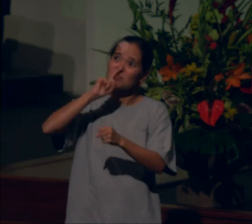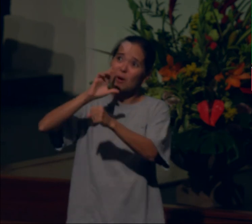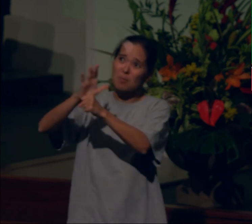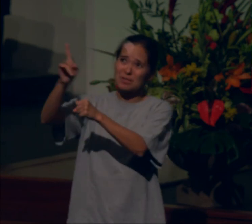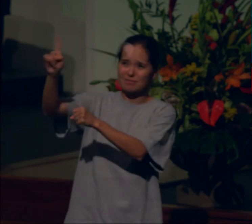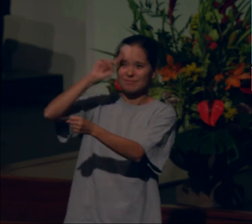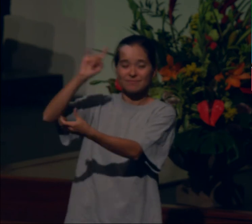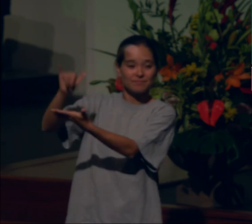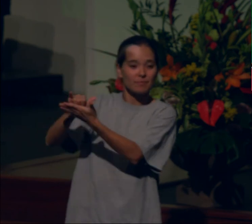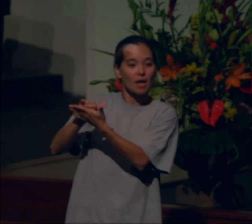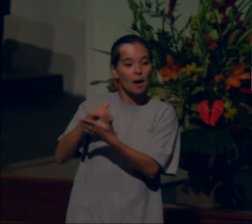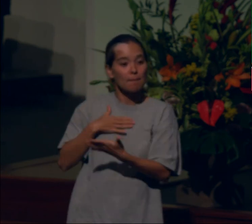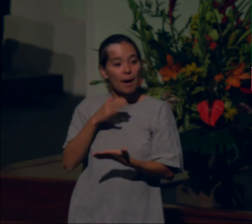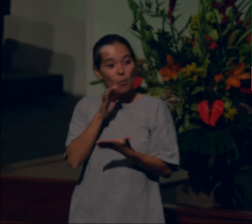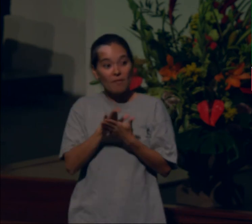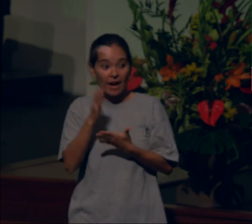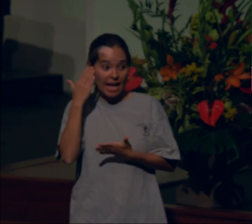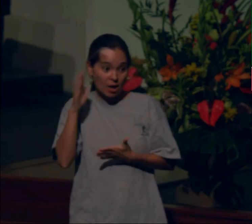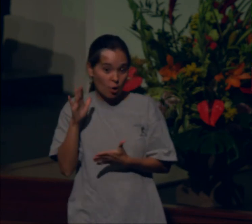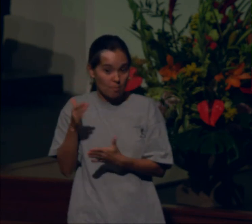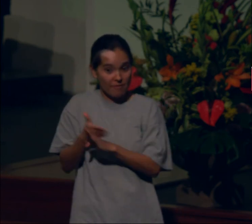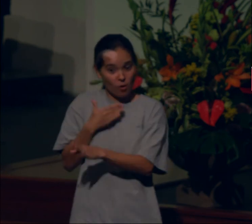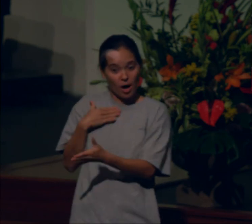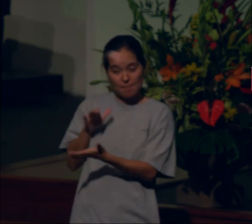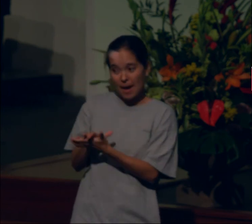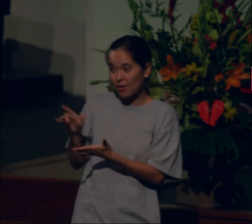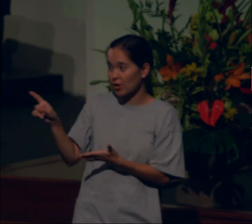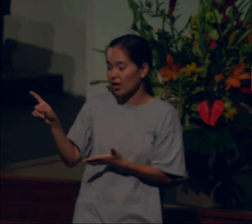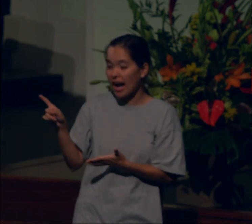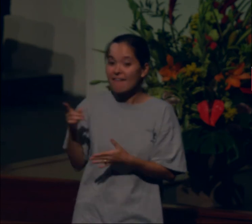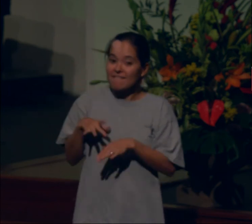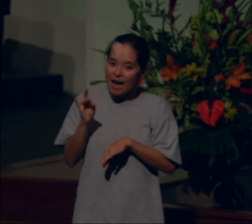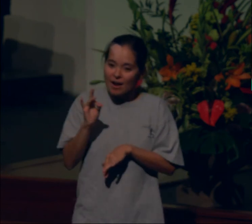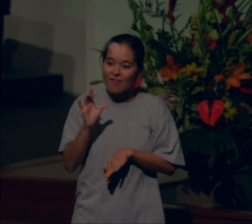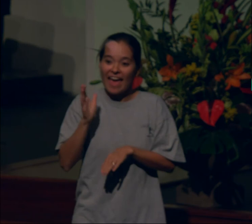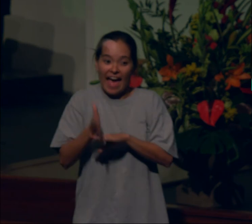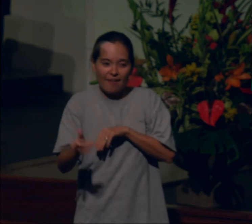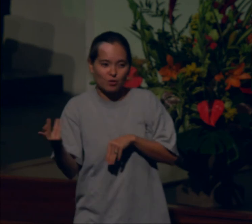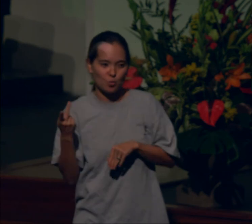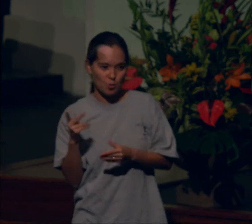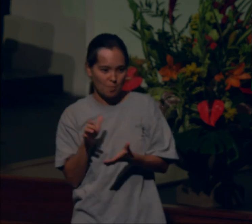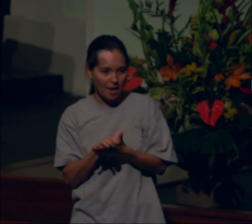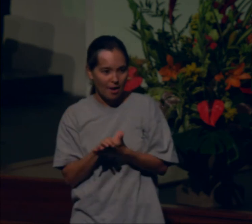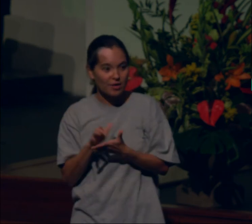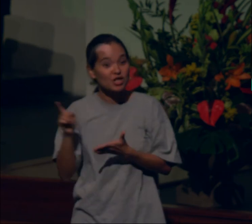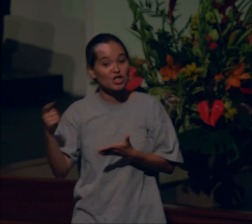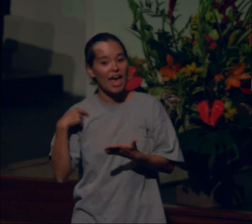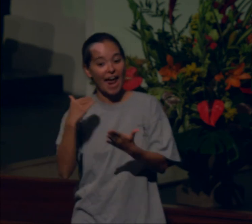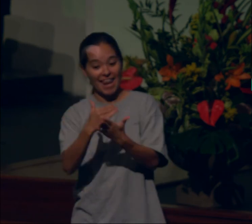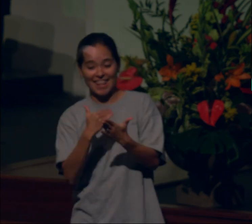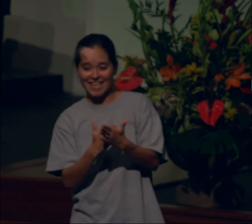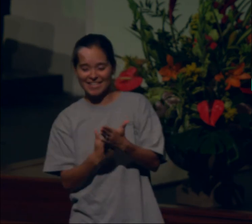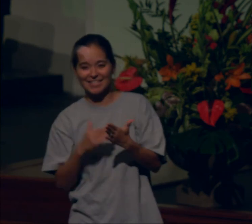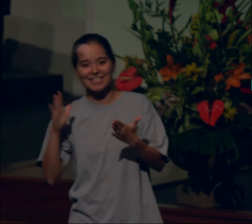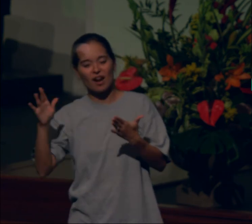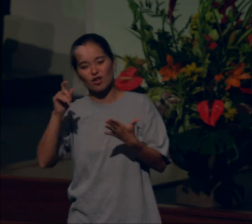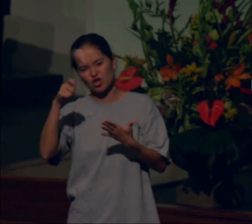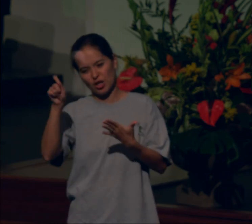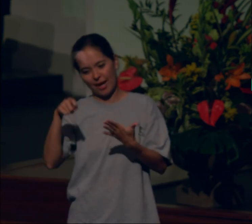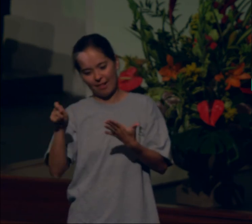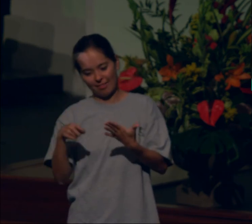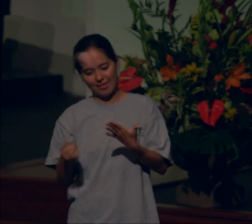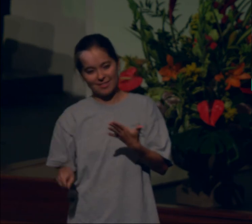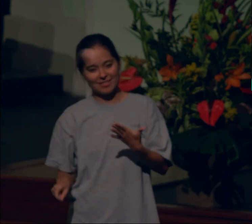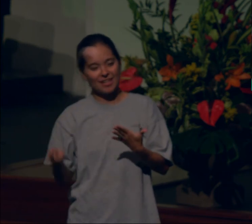I'll tell you this, my wife, I didn't know this before I married her. I didn't know it until after we were married. She had a list of things that she had written